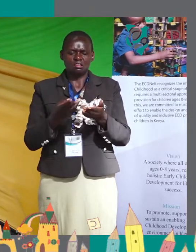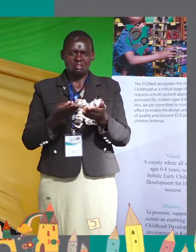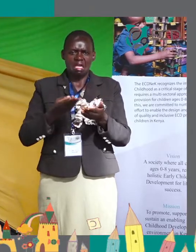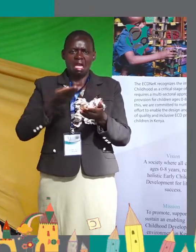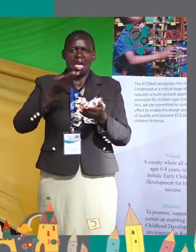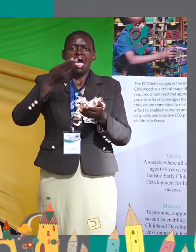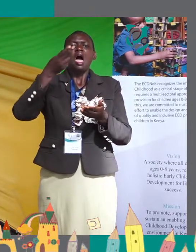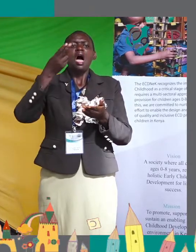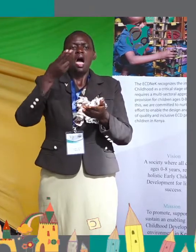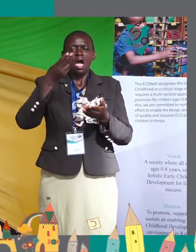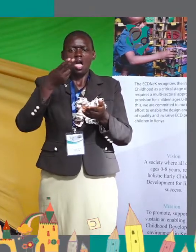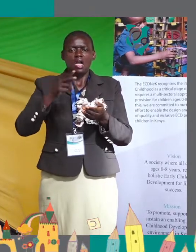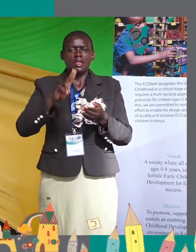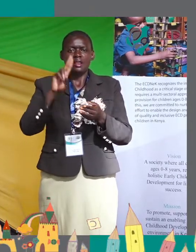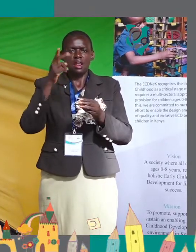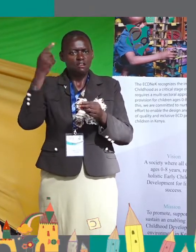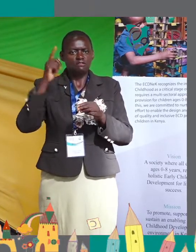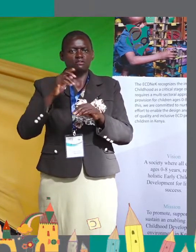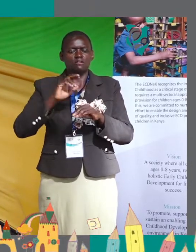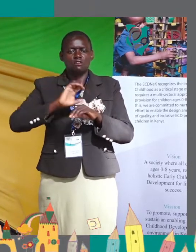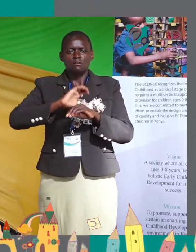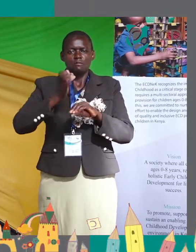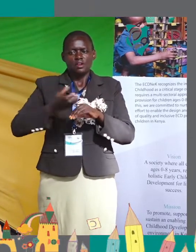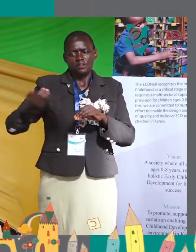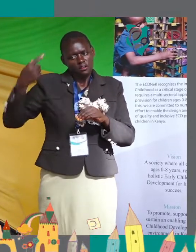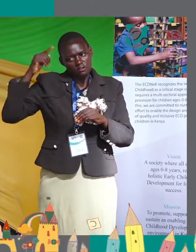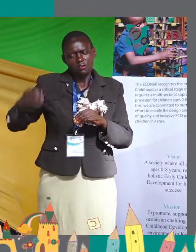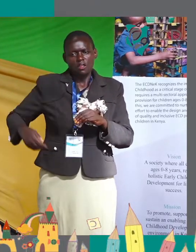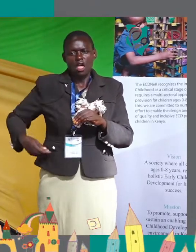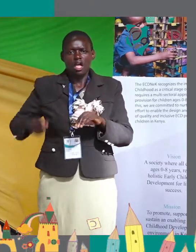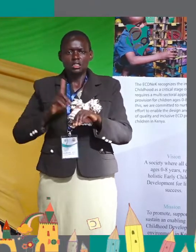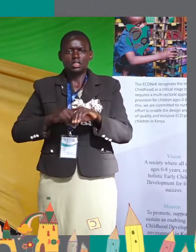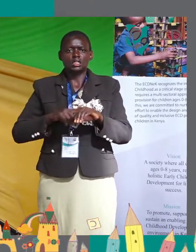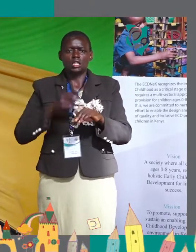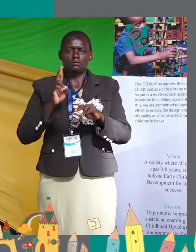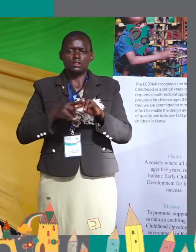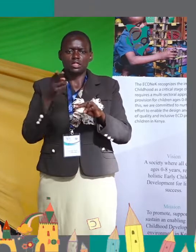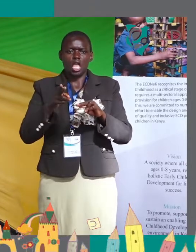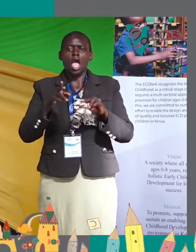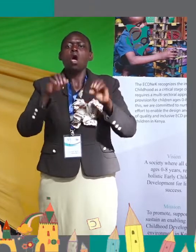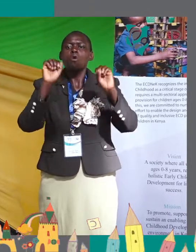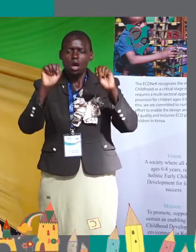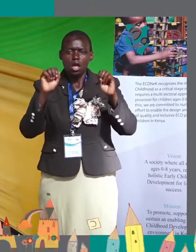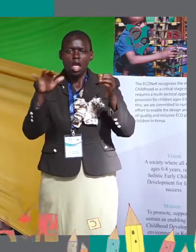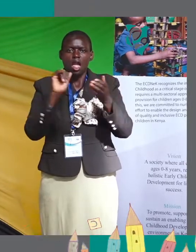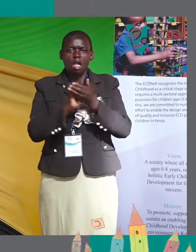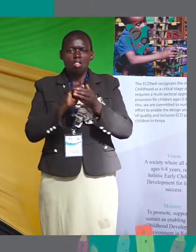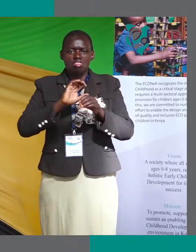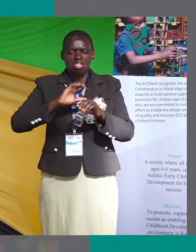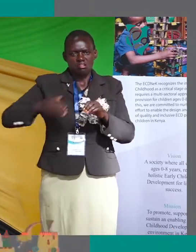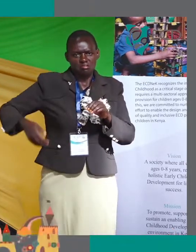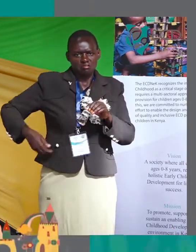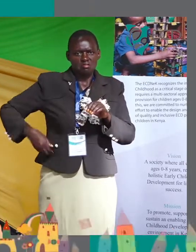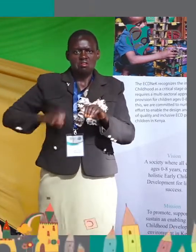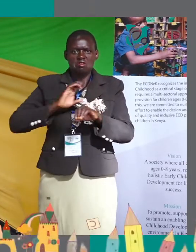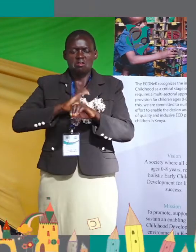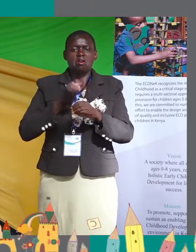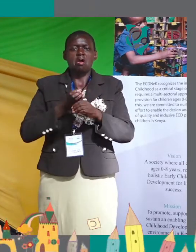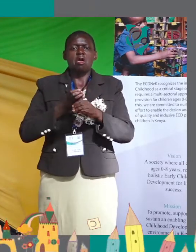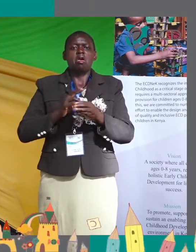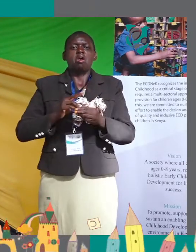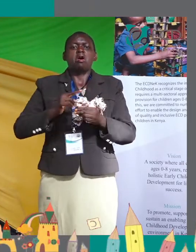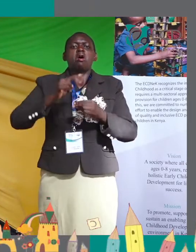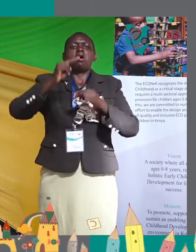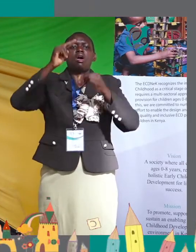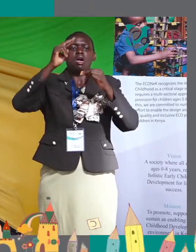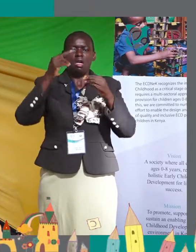teenage pregnancy. And as we sit here today, we agree that teenage pregnancy is on the rise. Last year,